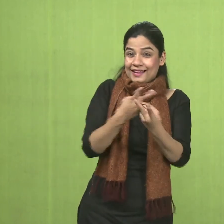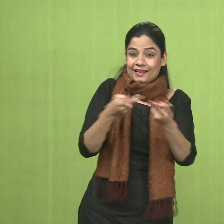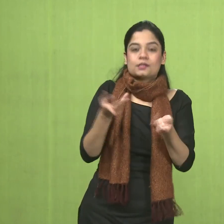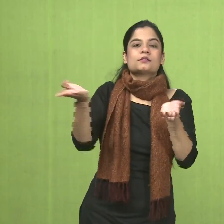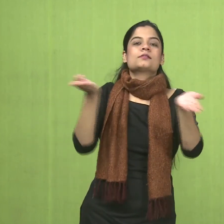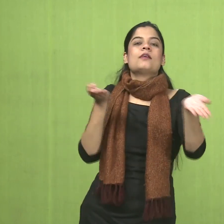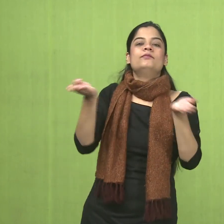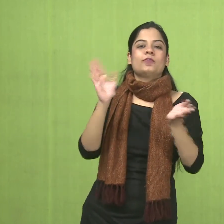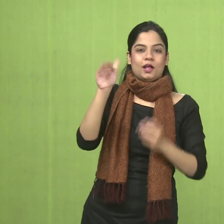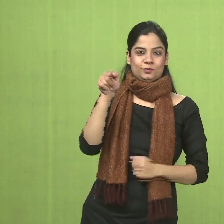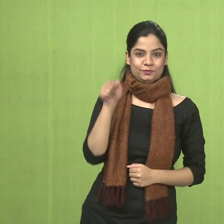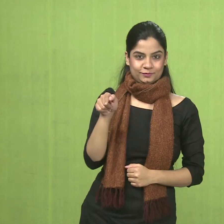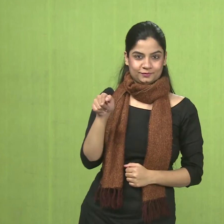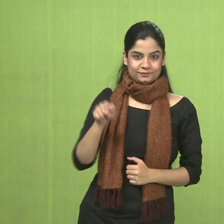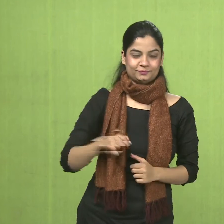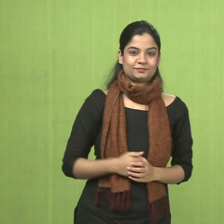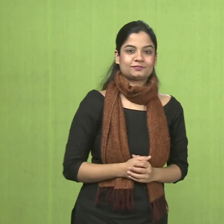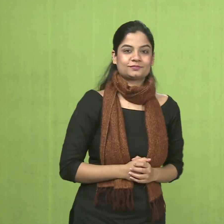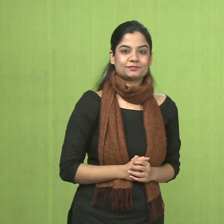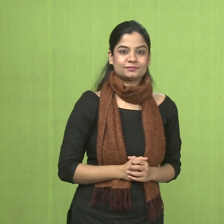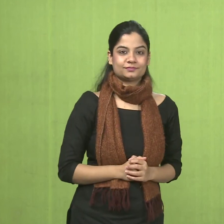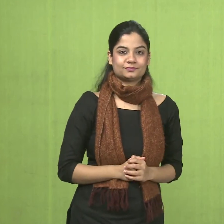that we are getting it done or are doing ourselves is called a service.